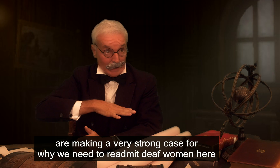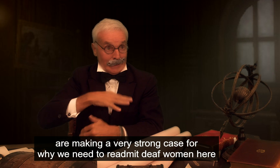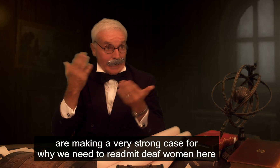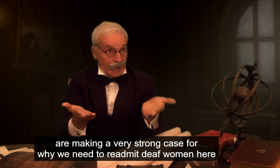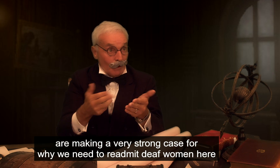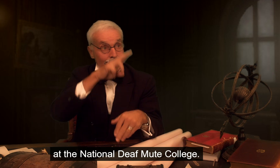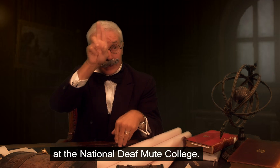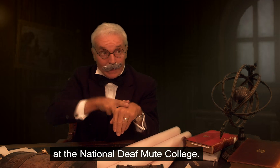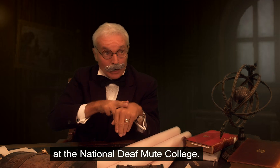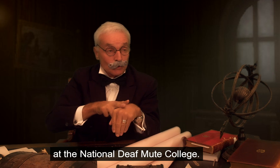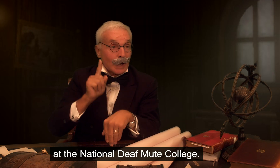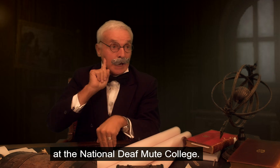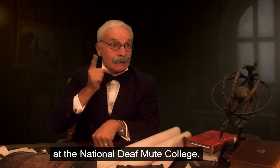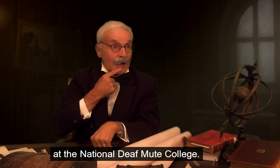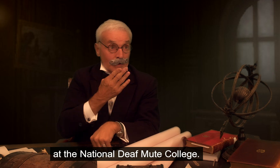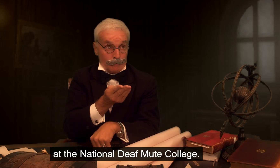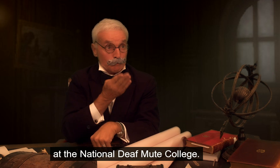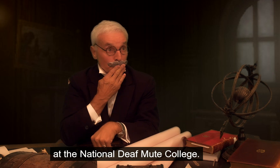here at the National Deaf-Mute College.